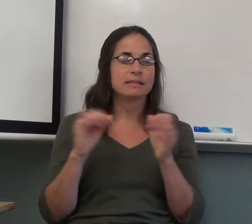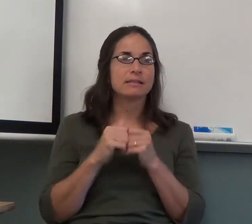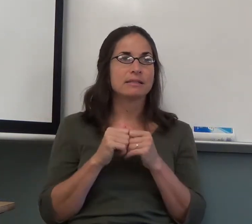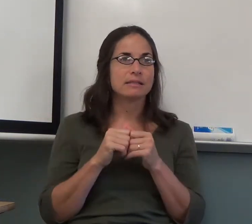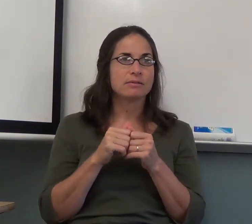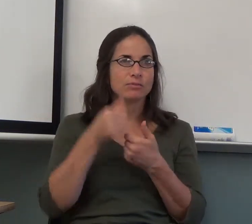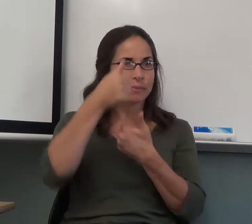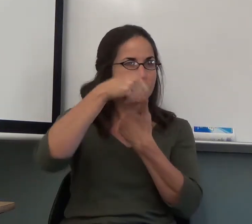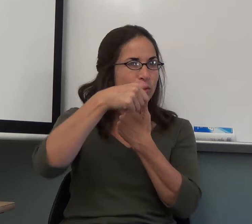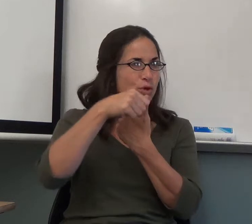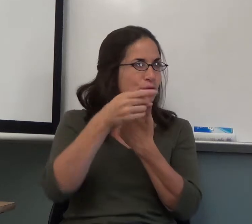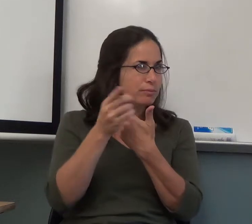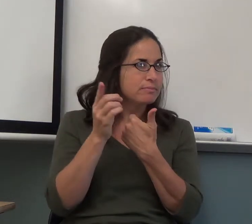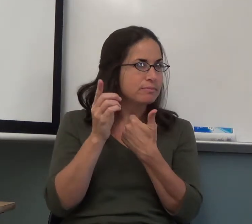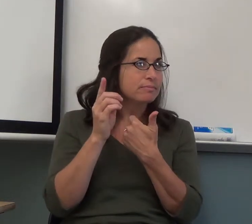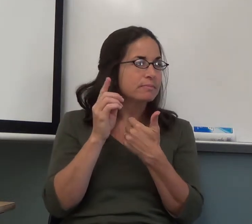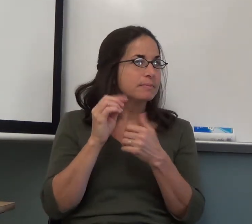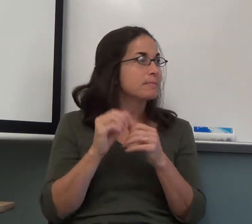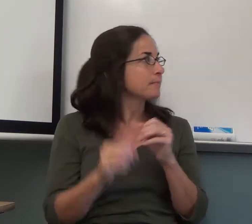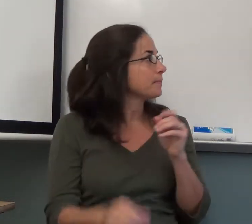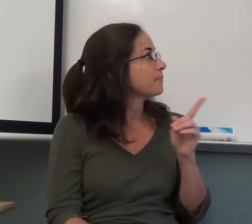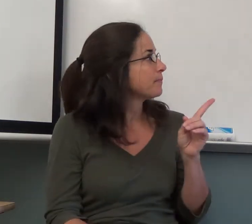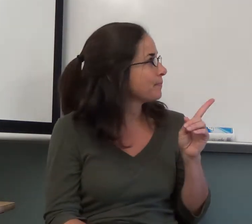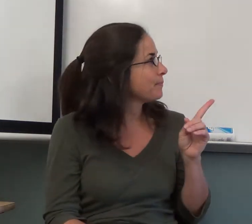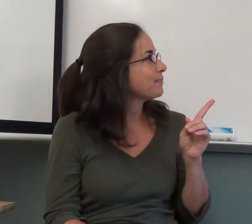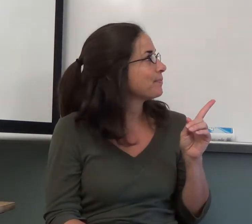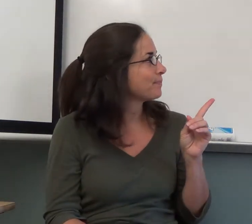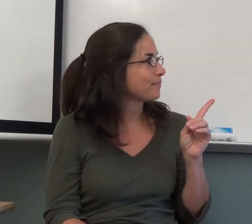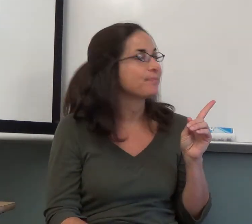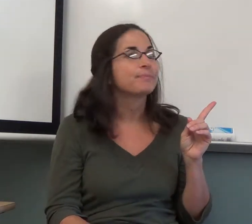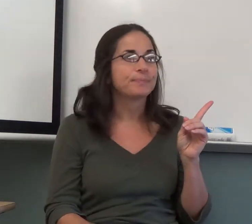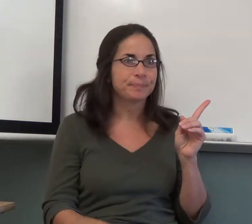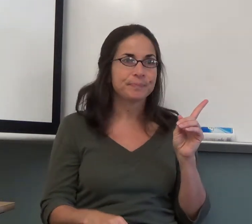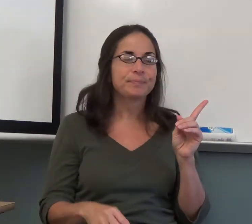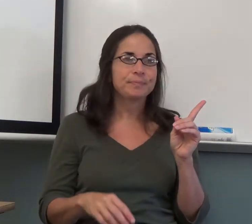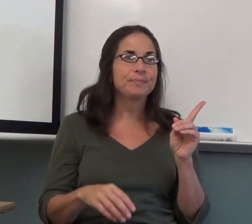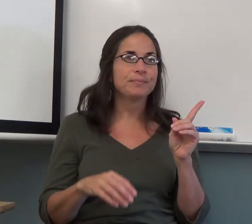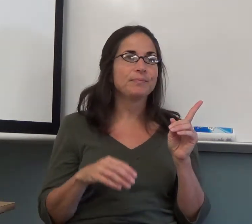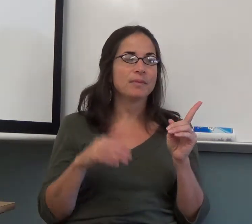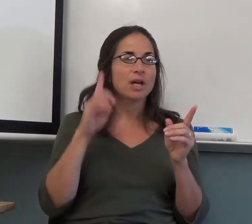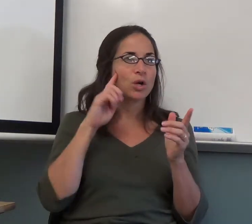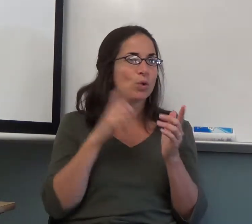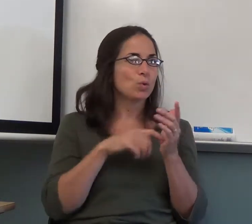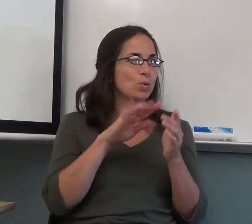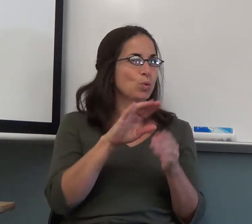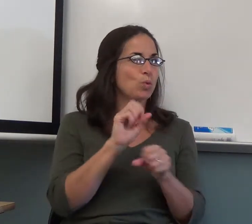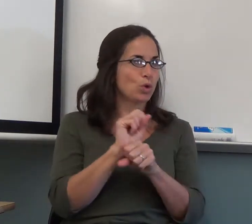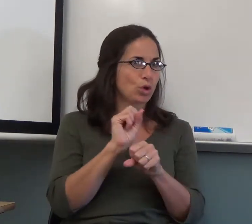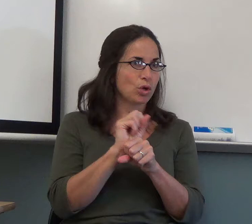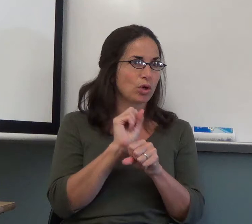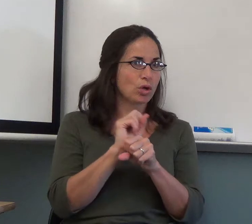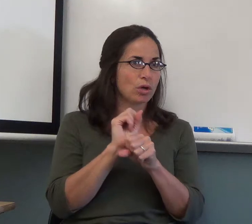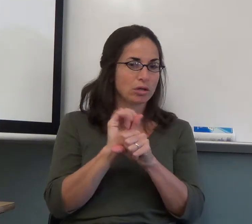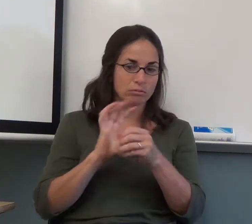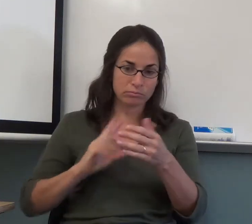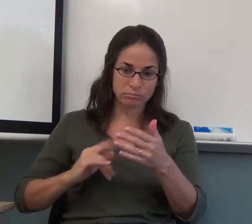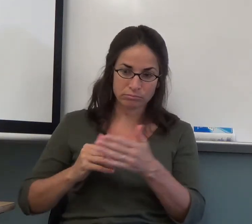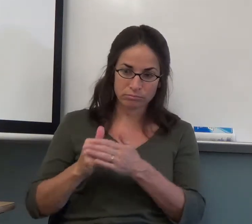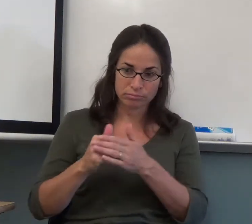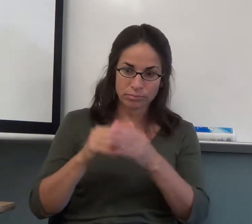this? Okay, some of you guys, this is where we kind of dropped off a little bit. I noticed in the work that we're doing. We did really well right up to nouns. We got a little confused